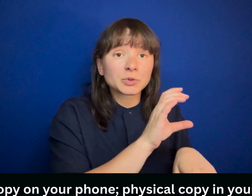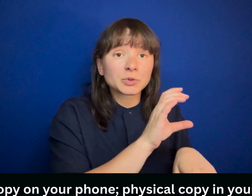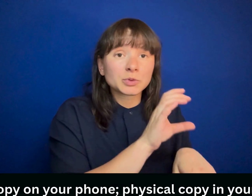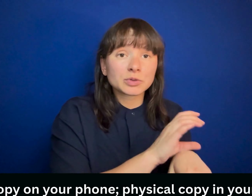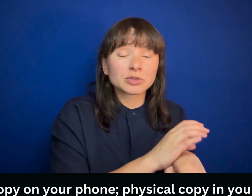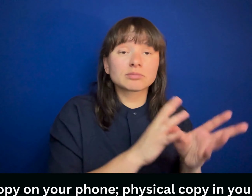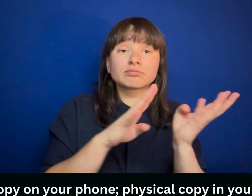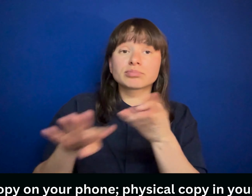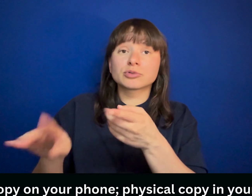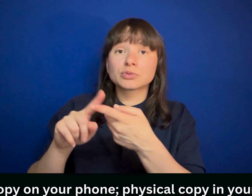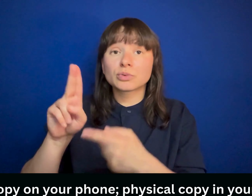Digital copy on your phone.